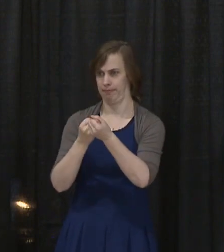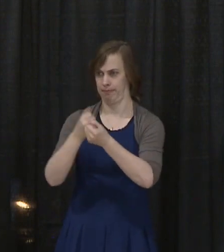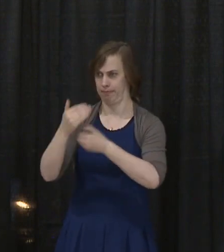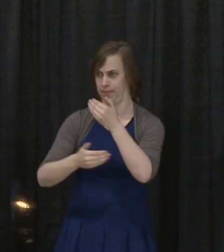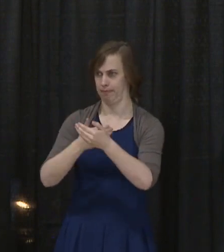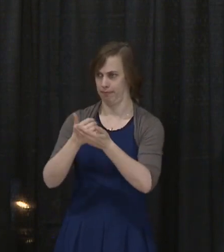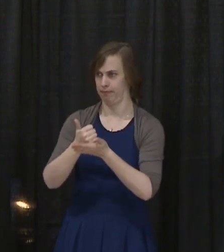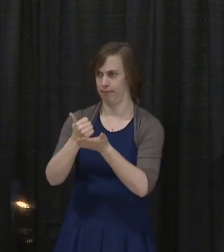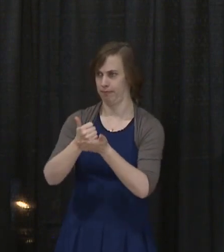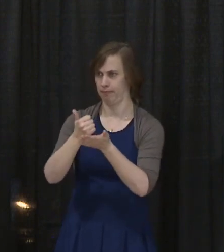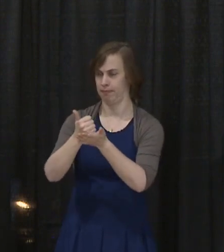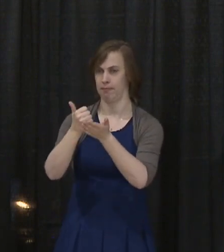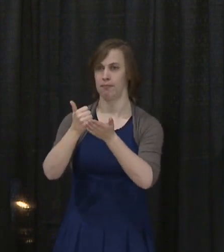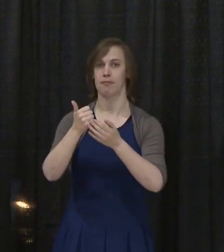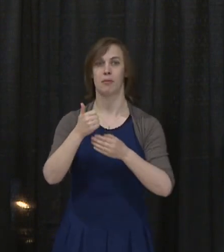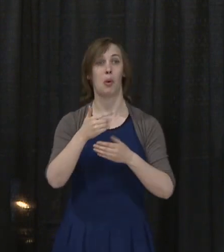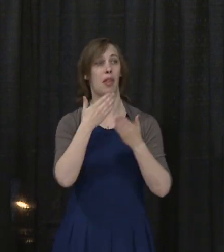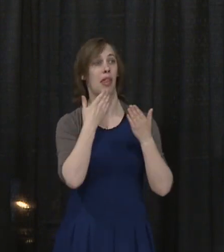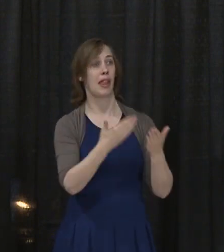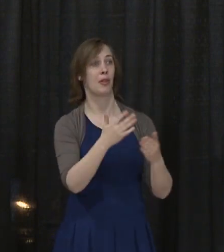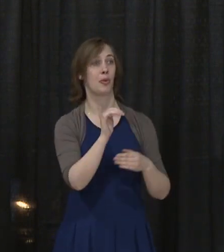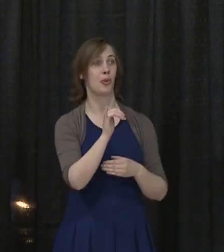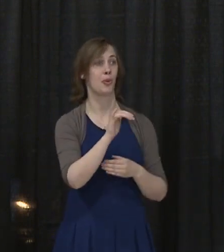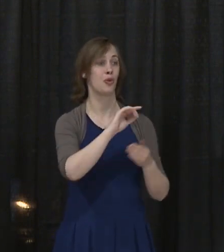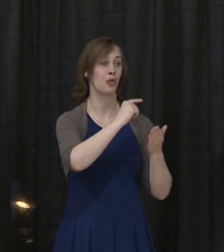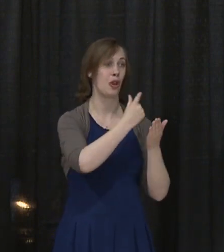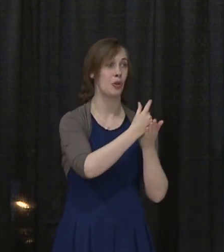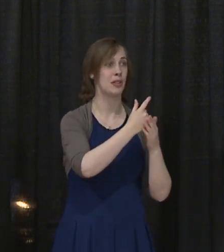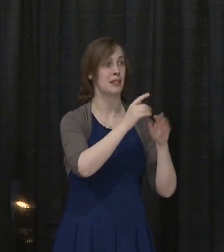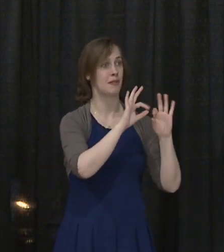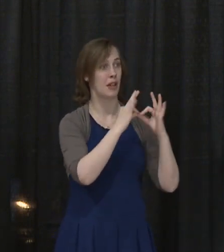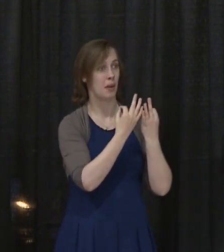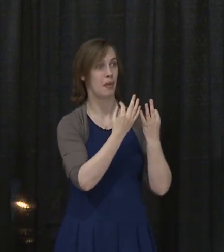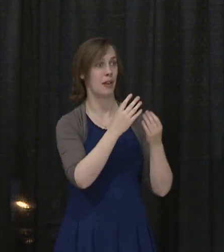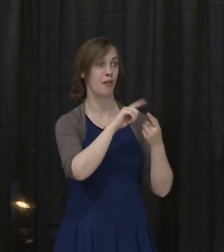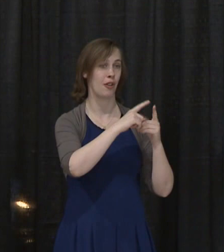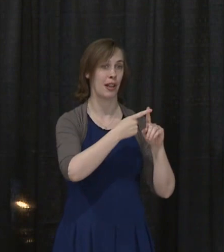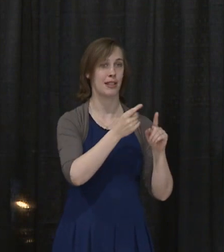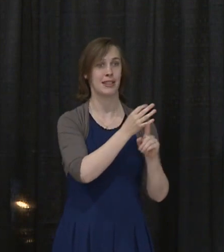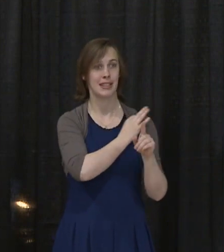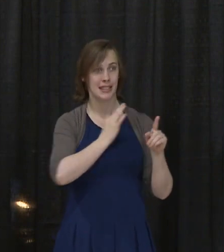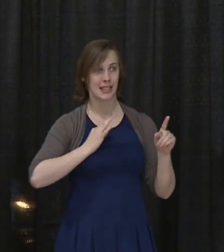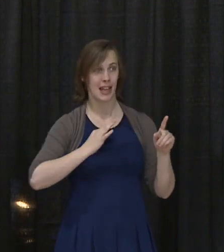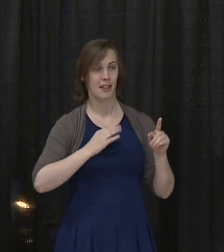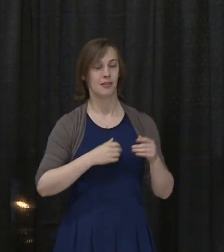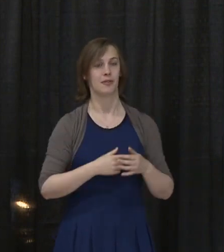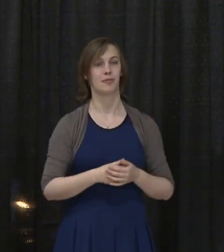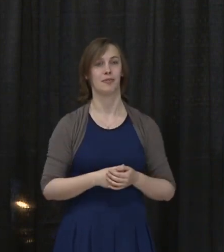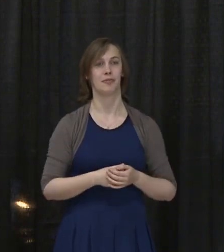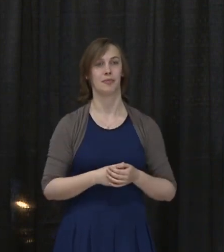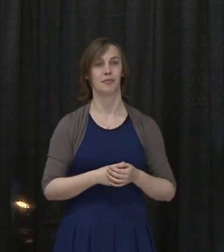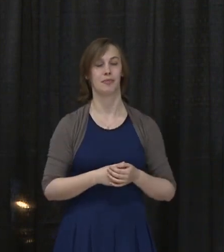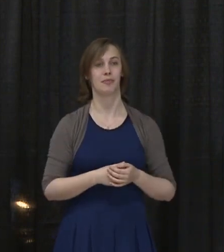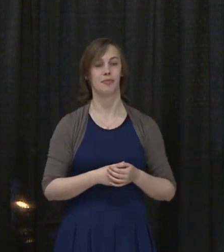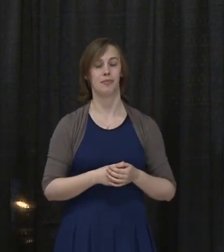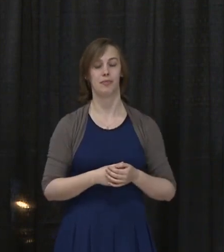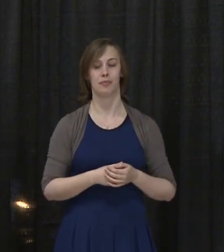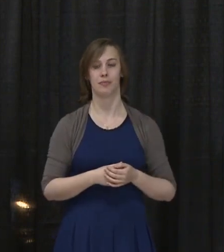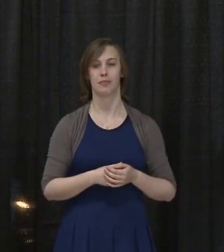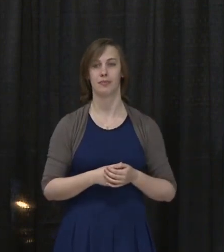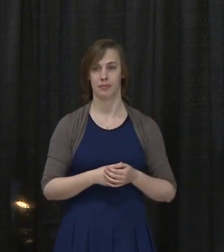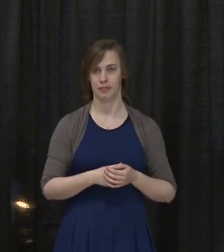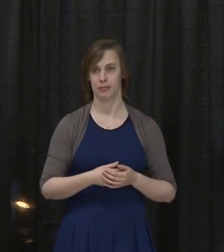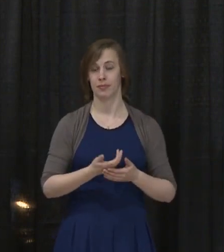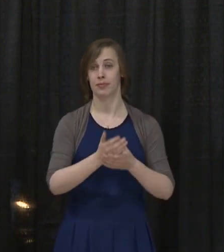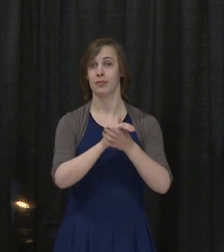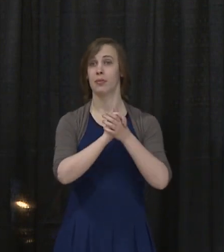and guidance to these graduating students. You are an integral part of the success stories we are celebrating today.